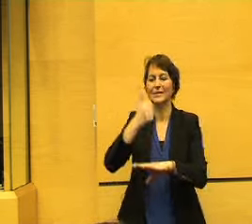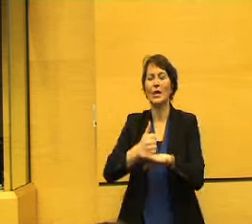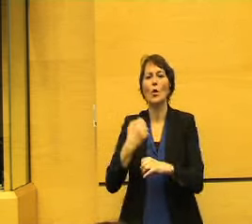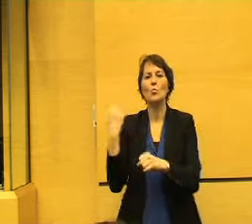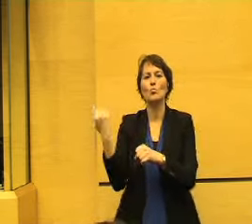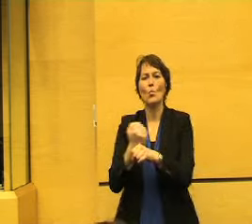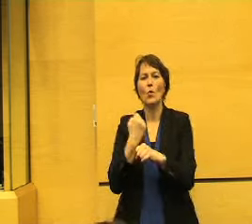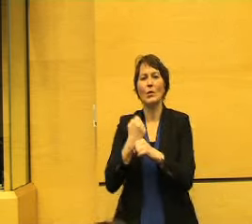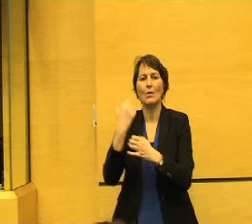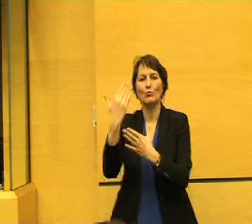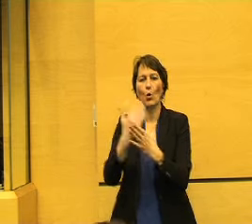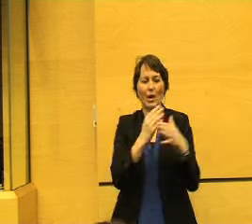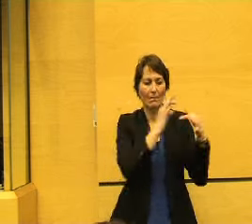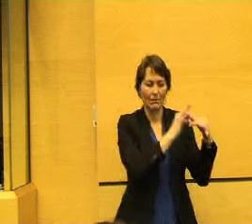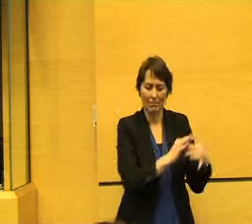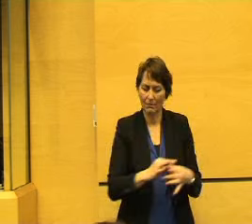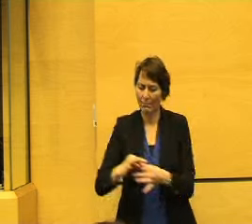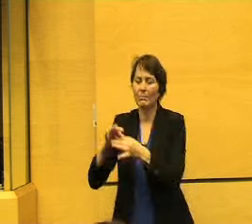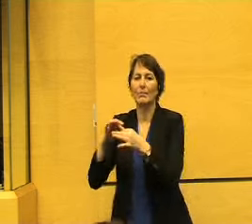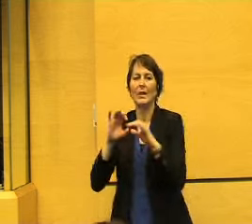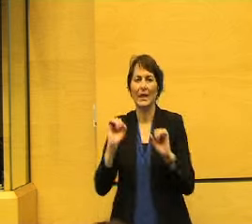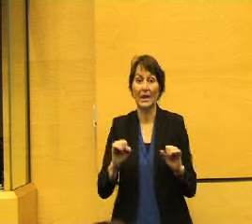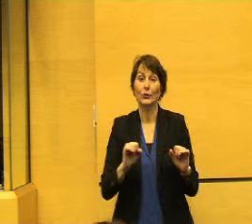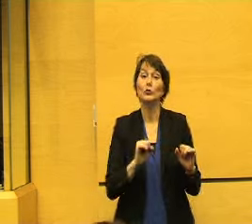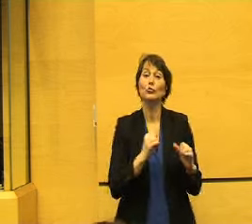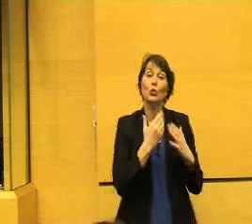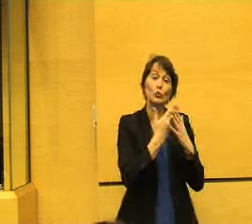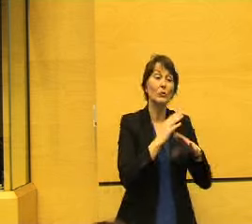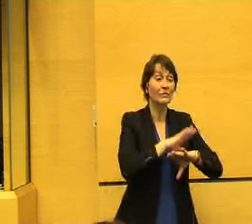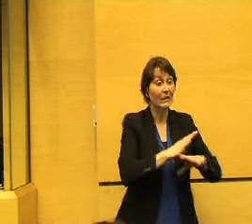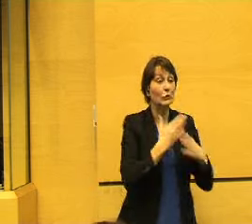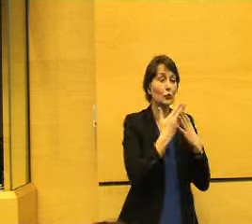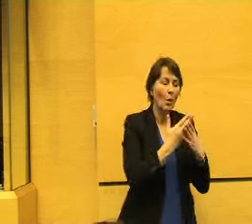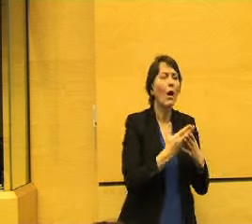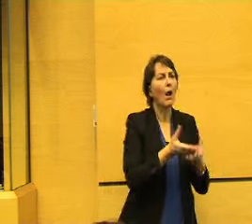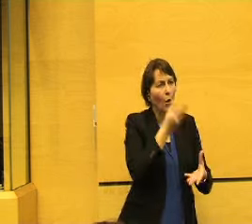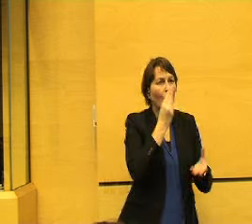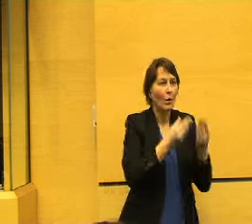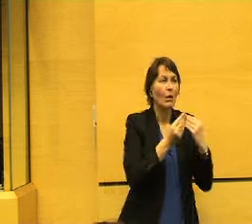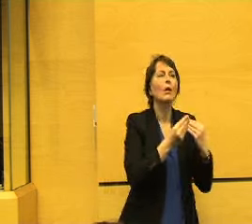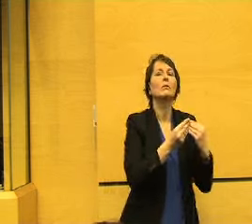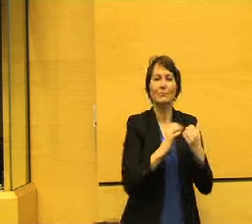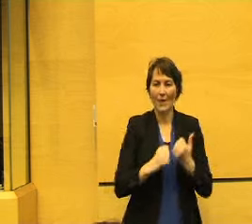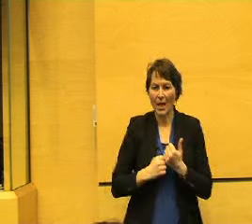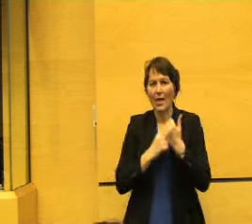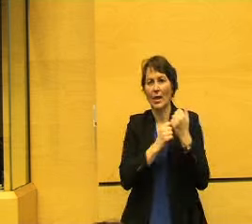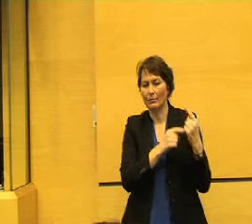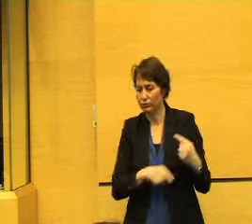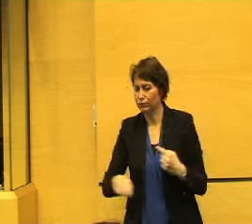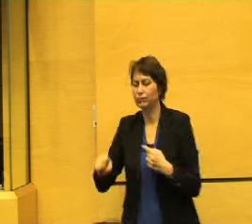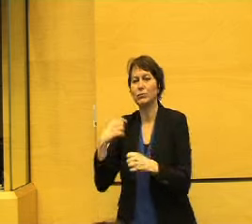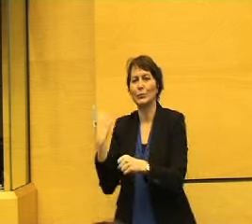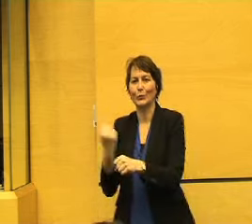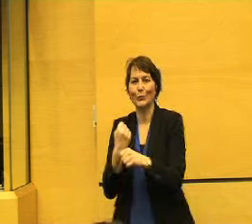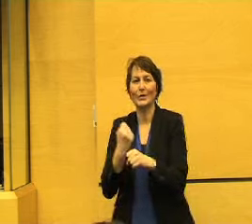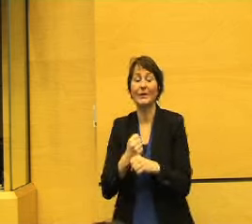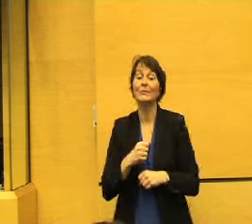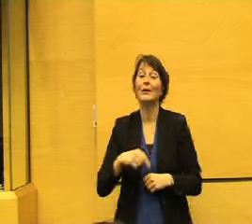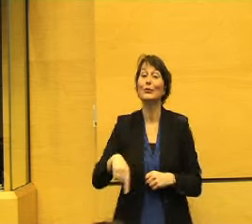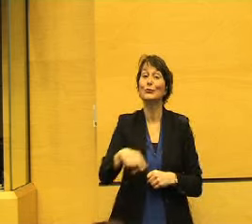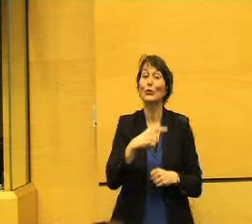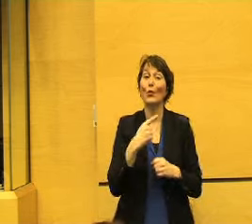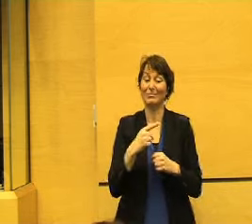our students. In reality, students with ID in this school enjoy